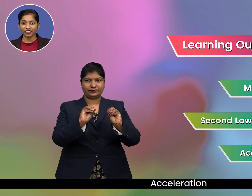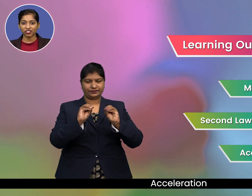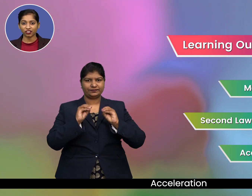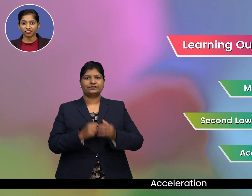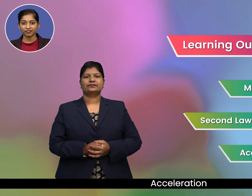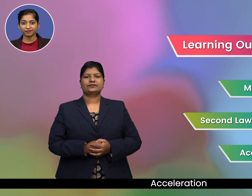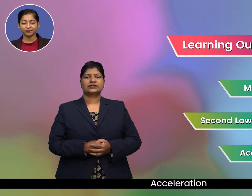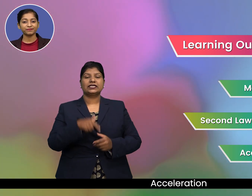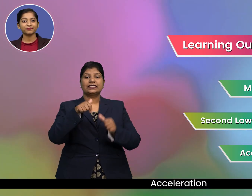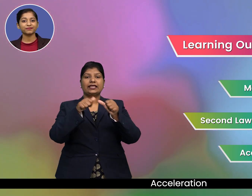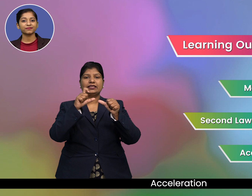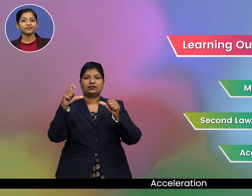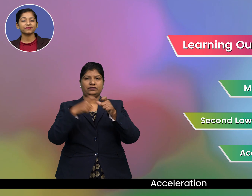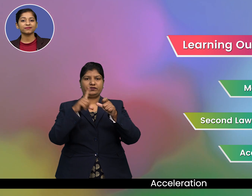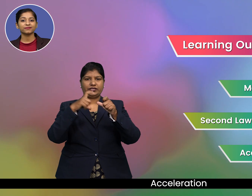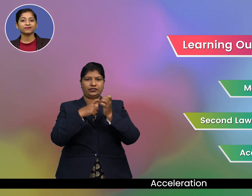acceleration.